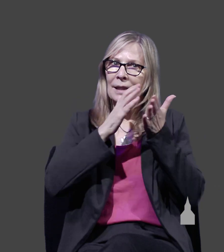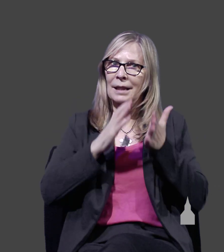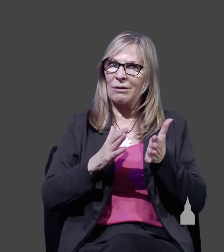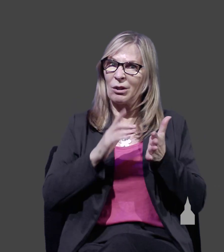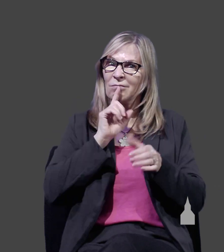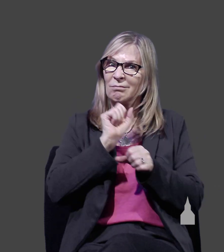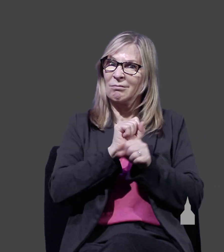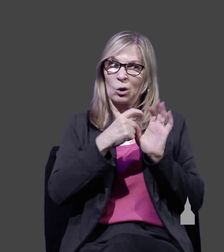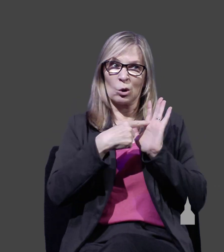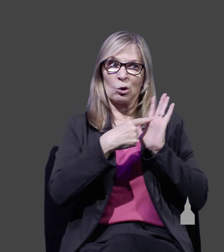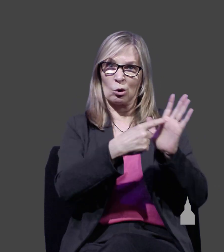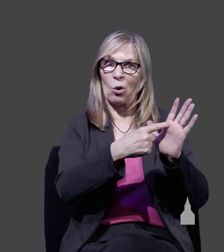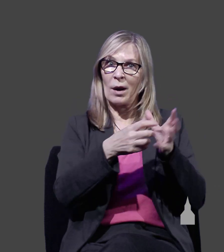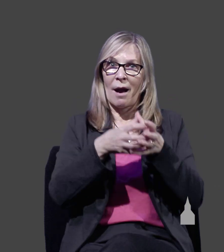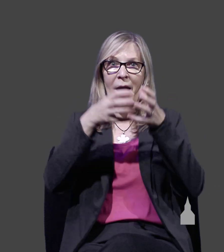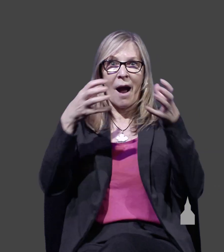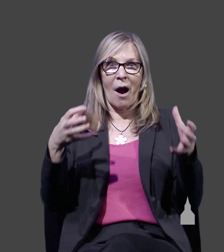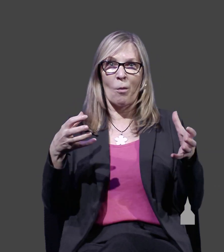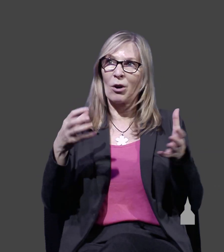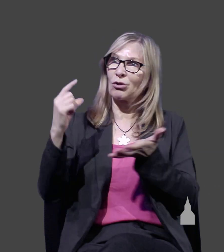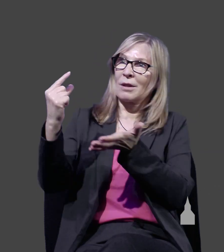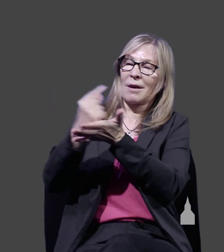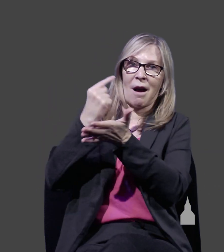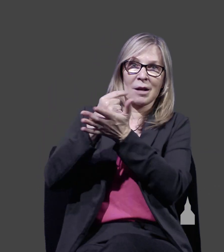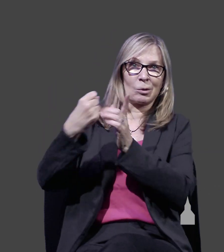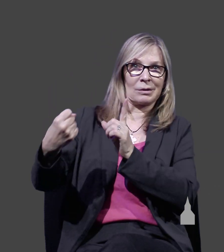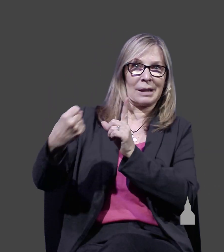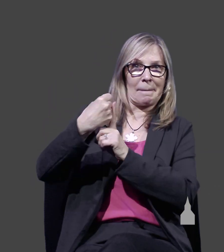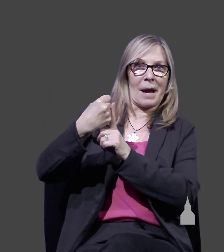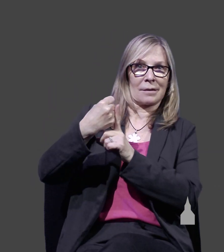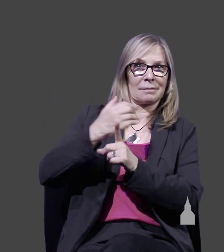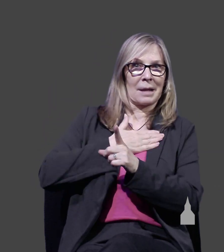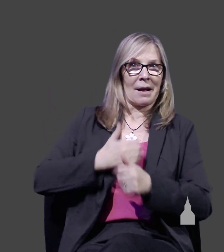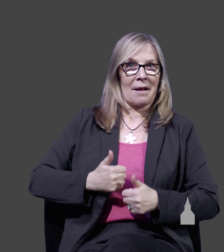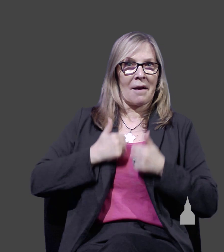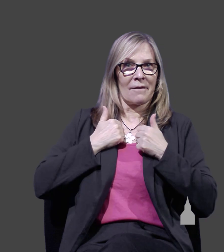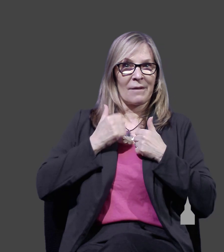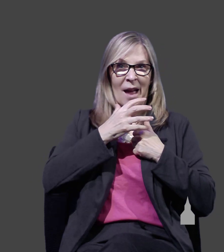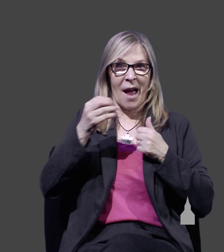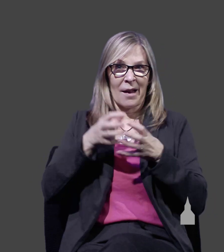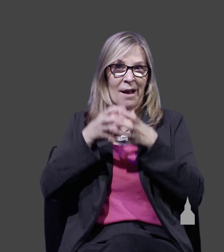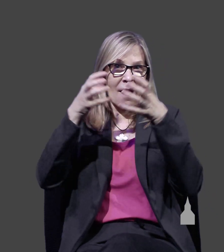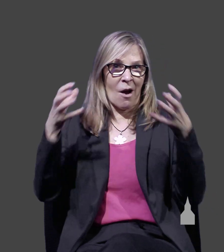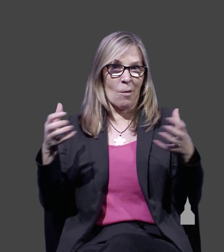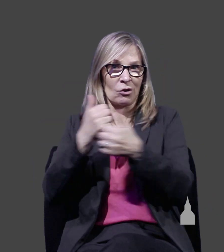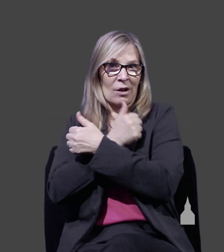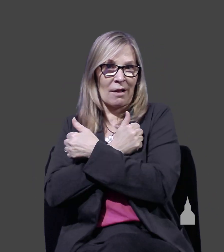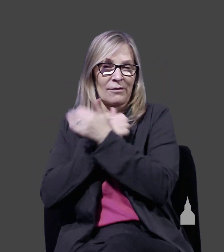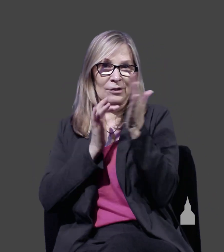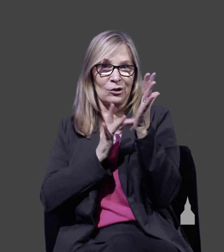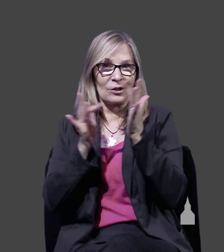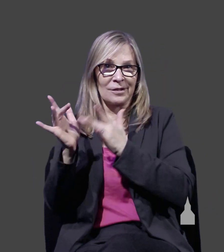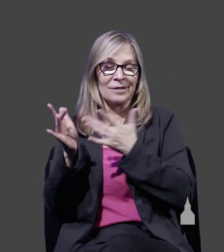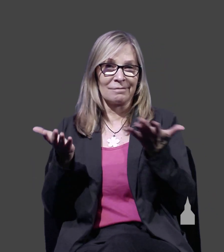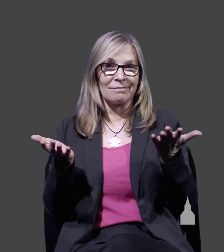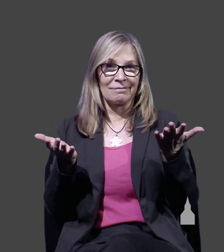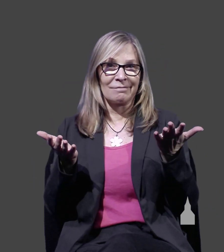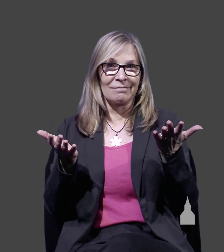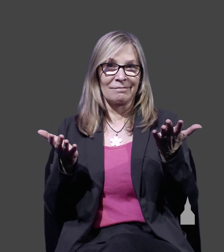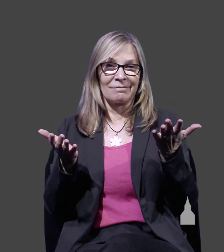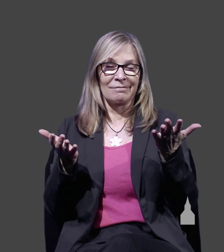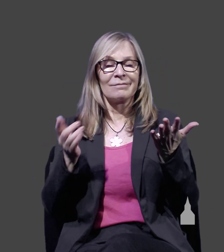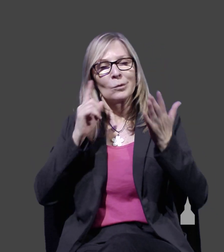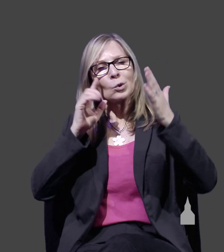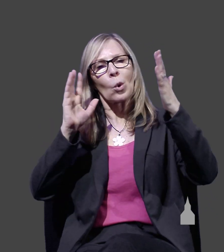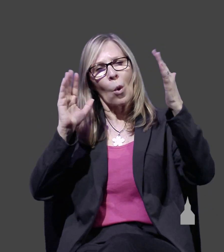life and how much you love Jesus. what I hope you'll understand after we go through our text